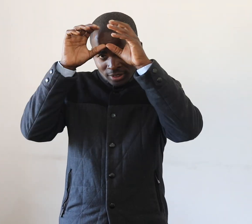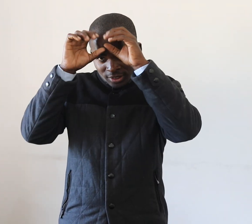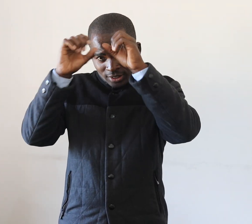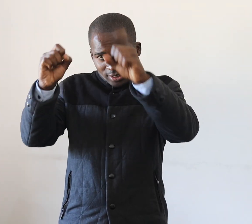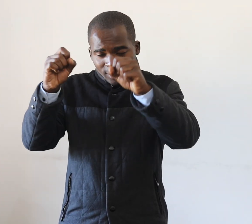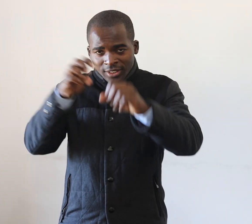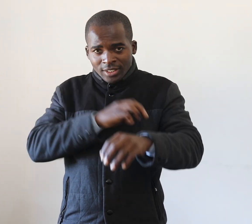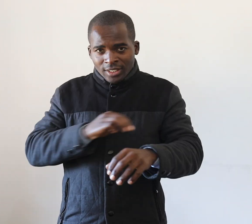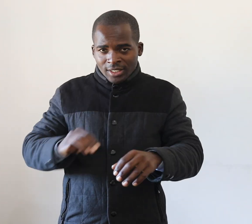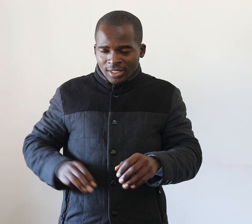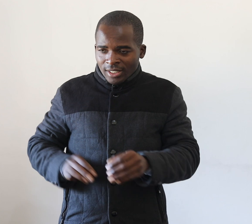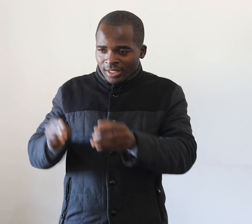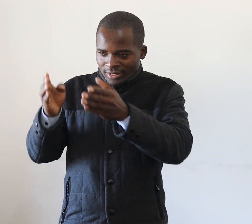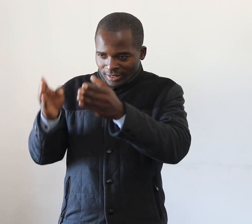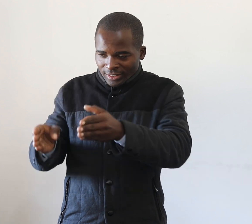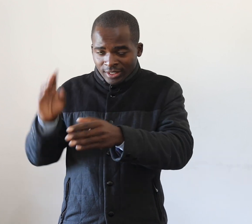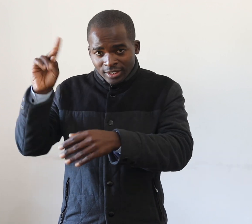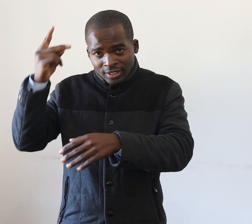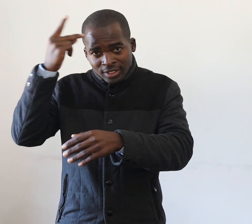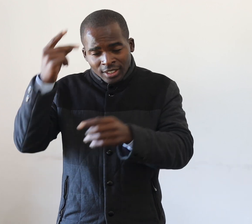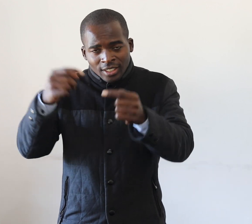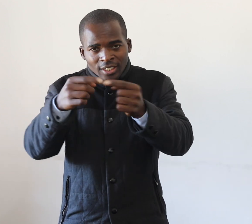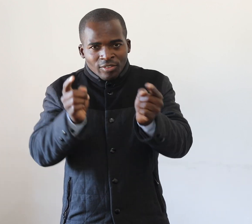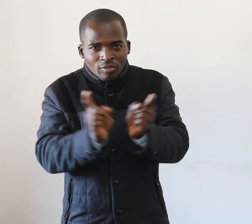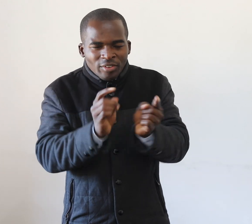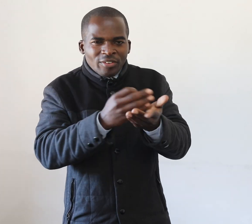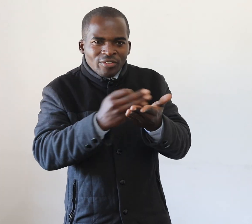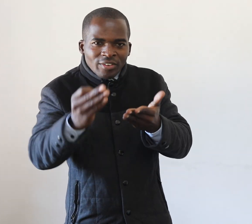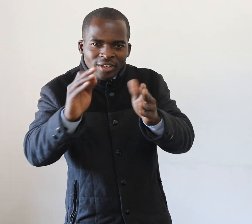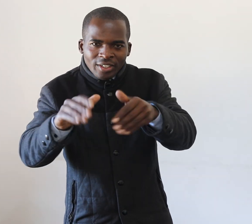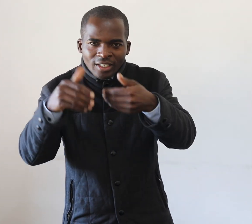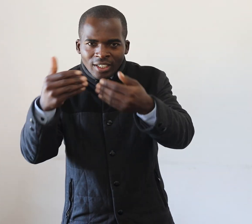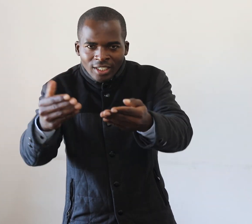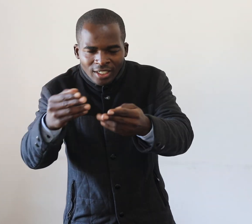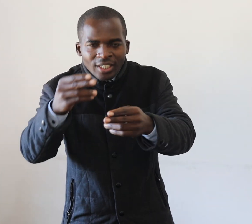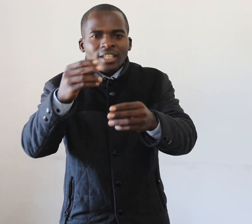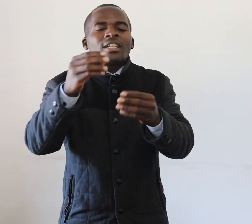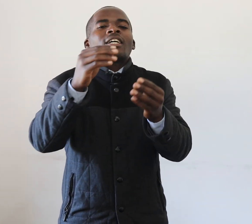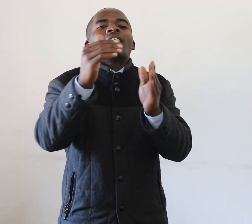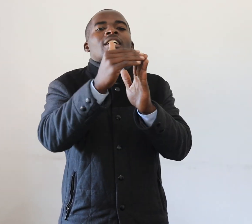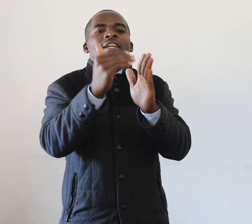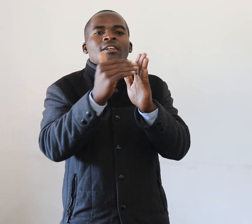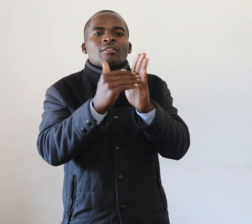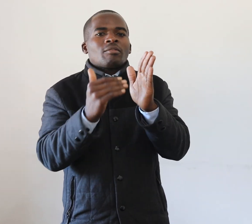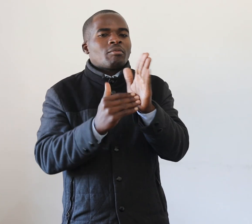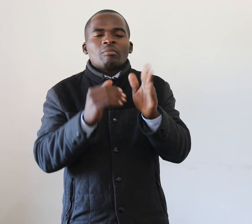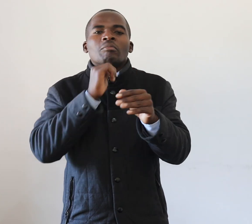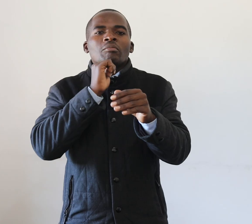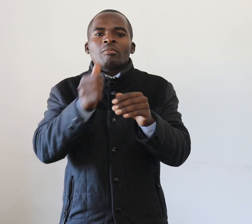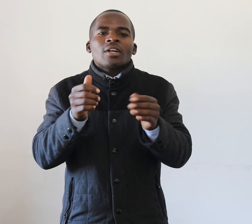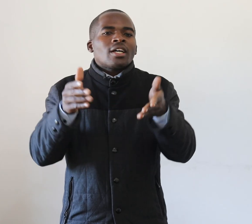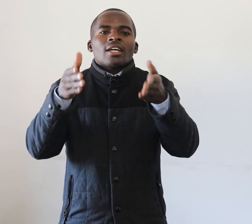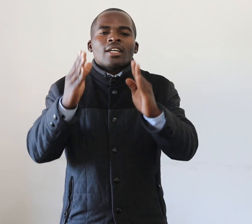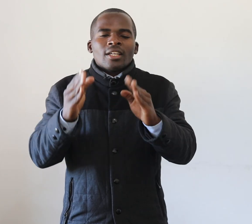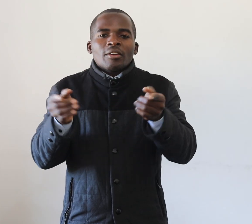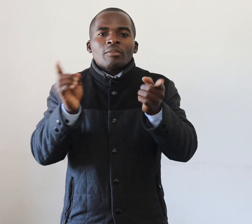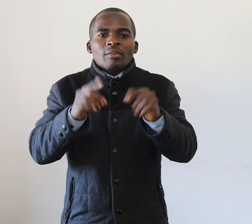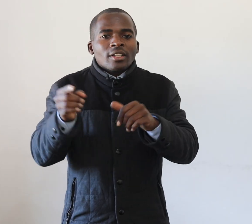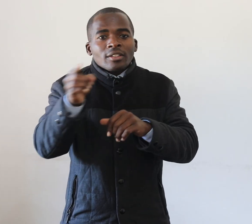of the political party that failed to submit the list will not be considered when redistributing seats.